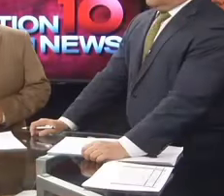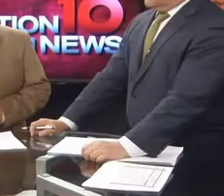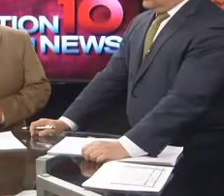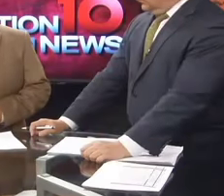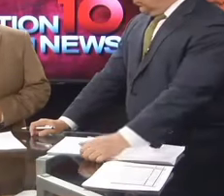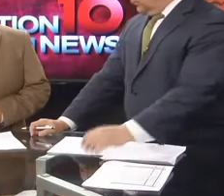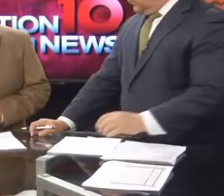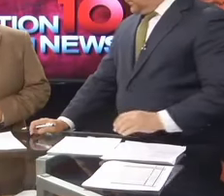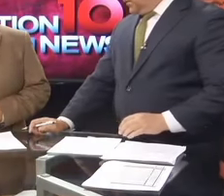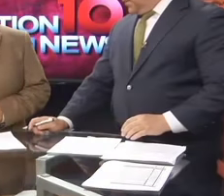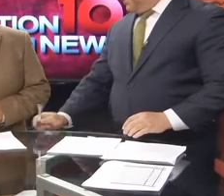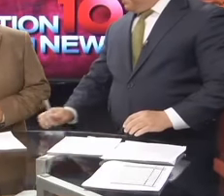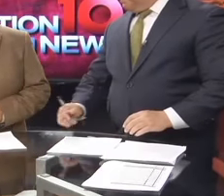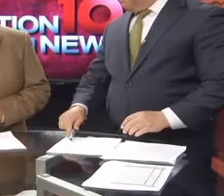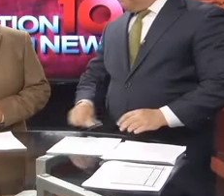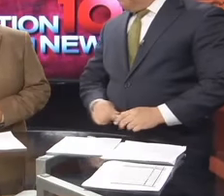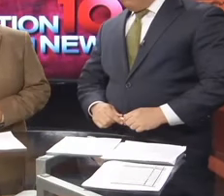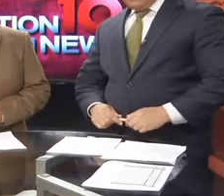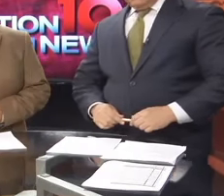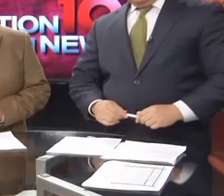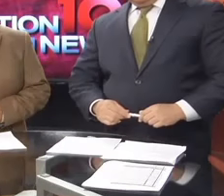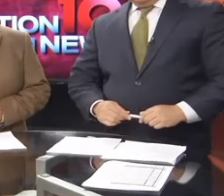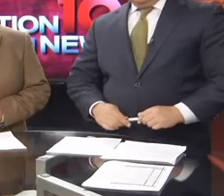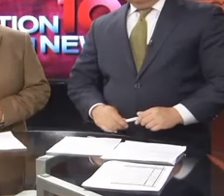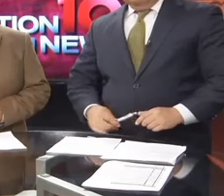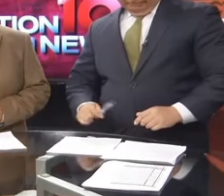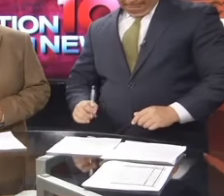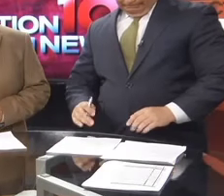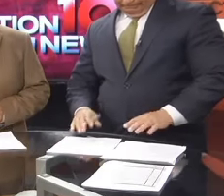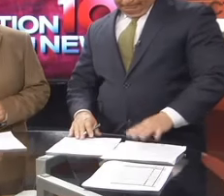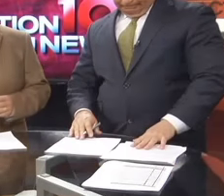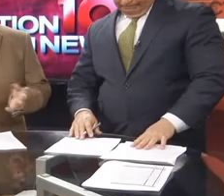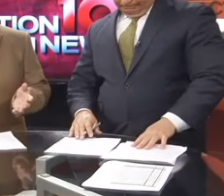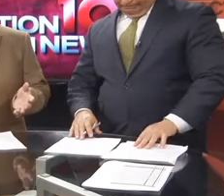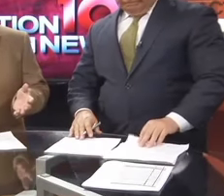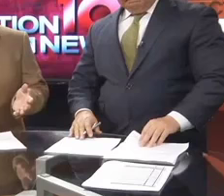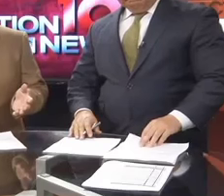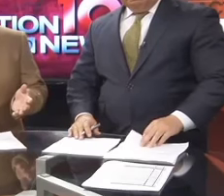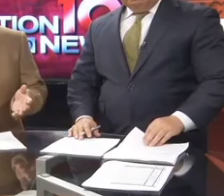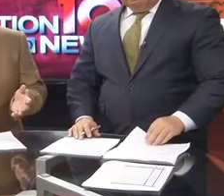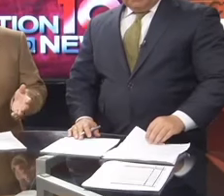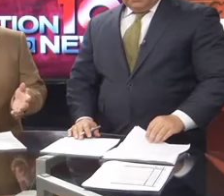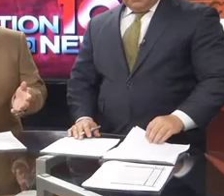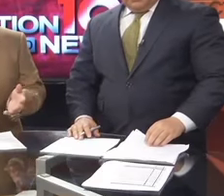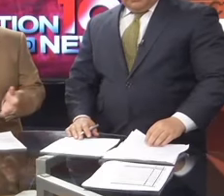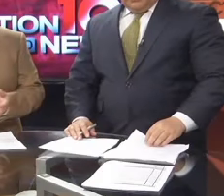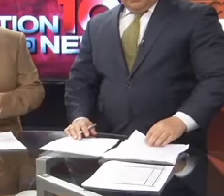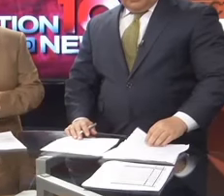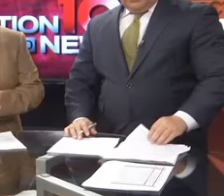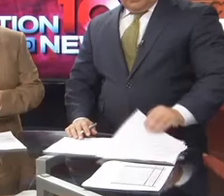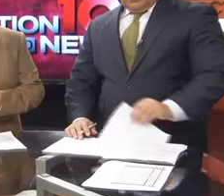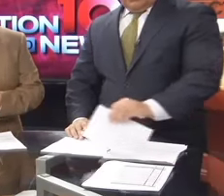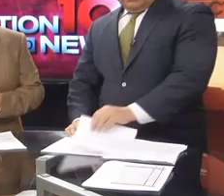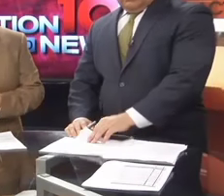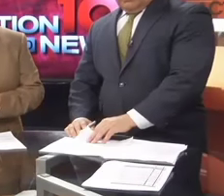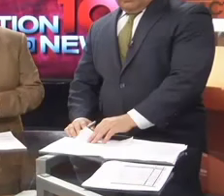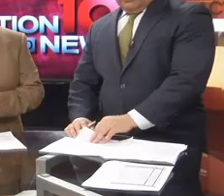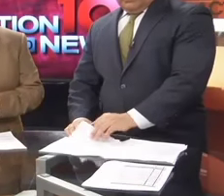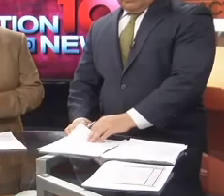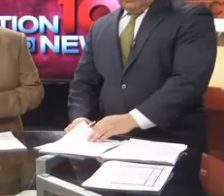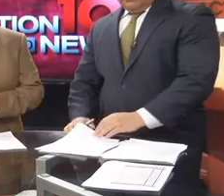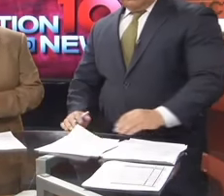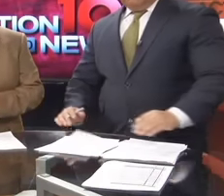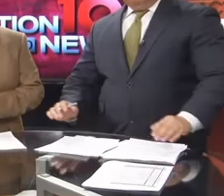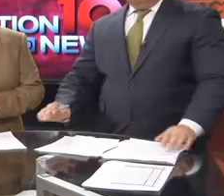Well, I'll tell you what, before we do that, let's let you know that Governor Greg Abbott has declared a state of disaster for 30 counties in Texas, including